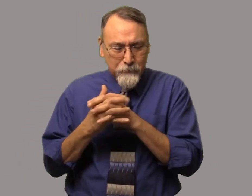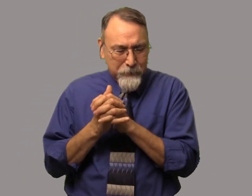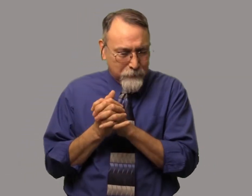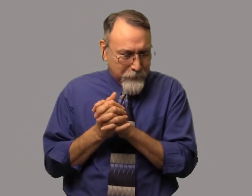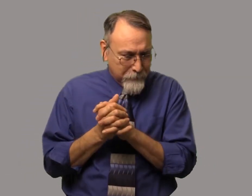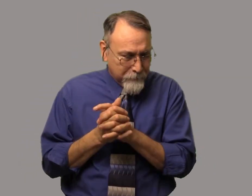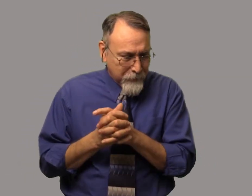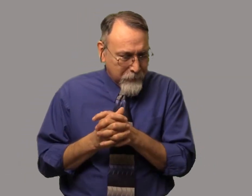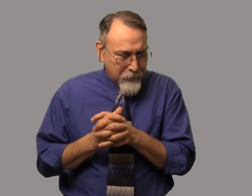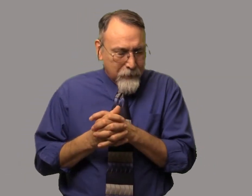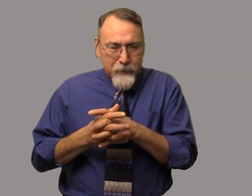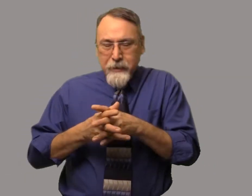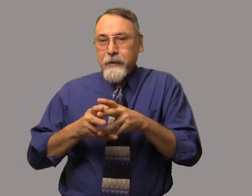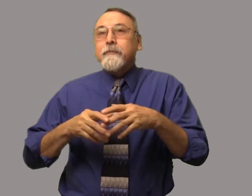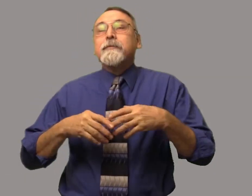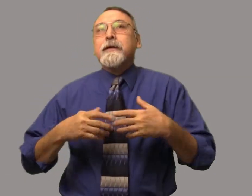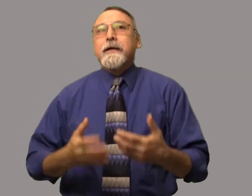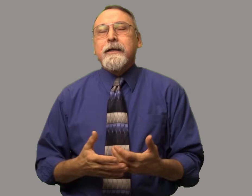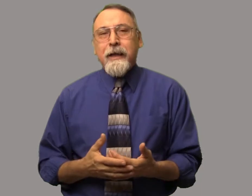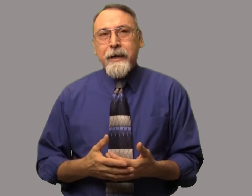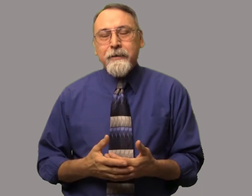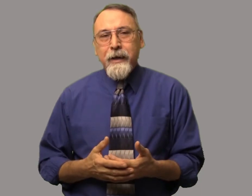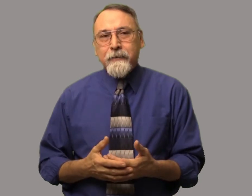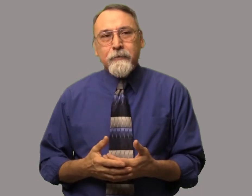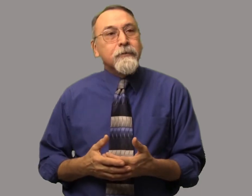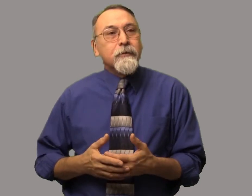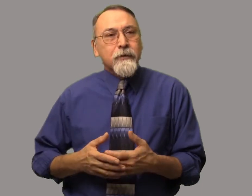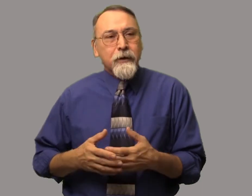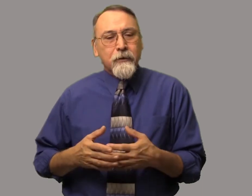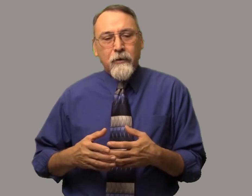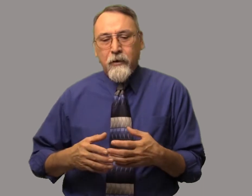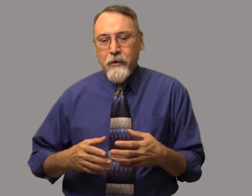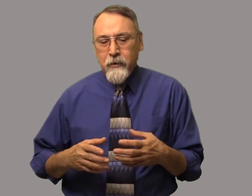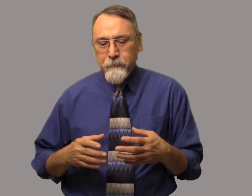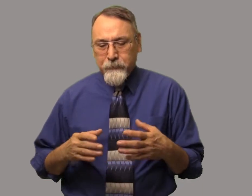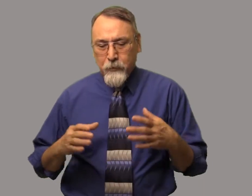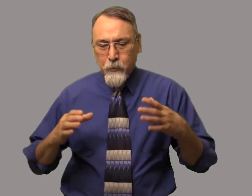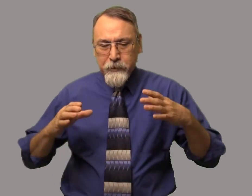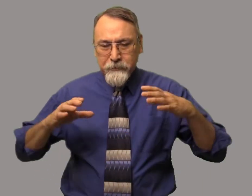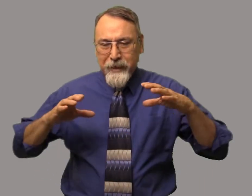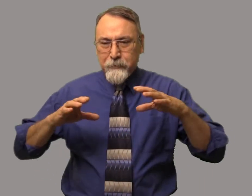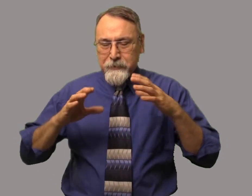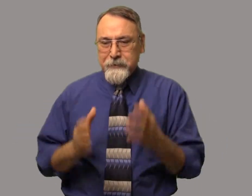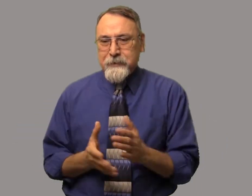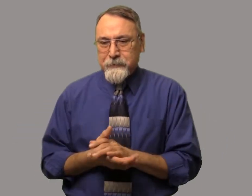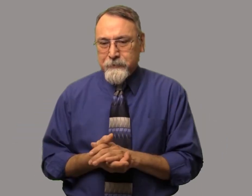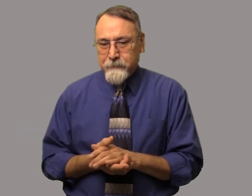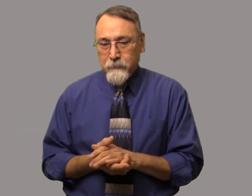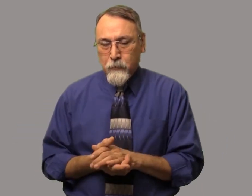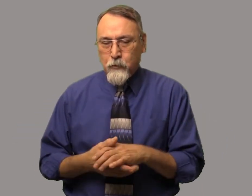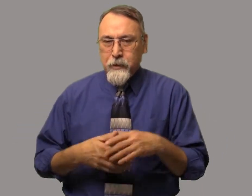being the weather. Now, in light of that, when you establish a system, one of